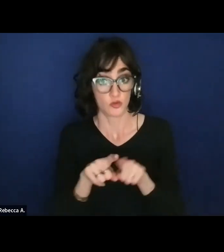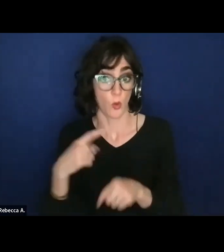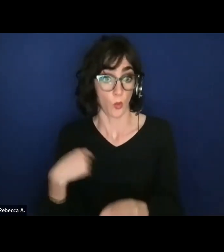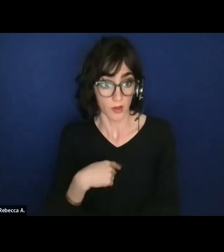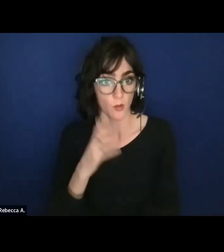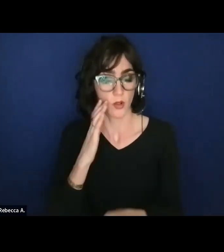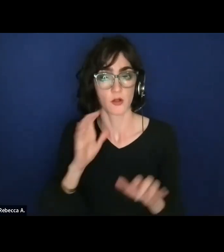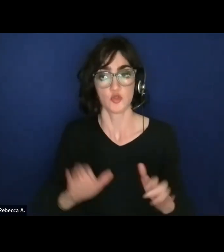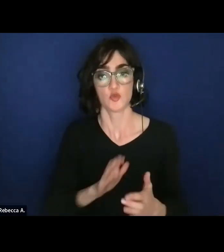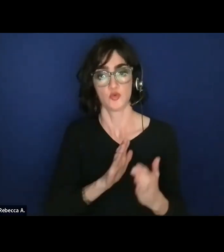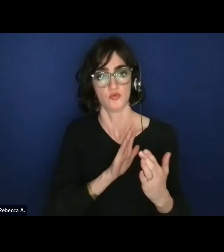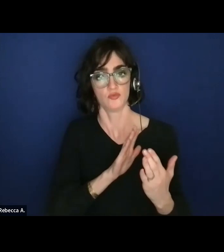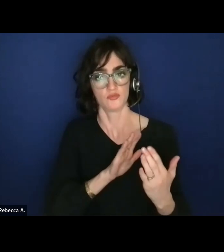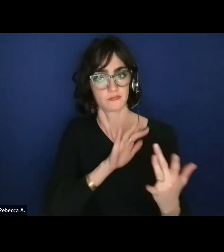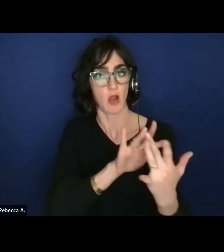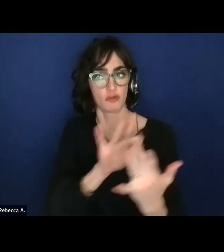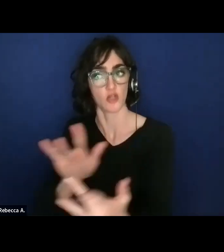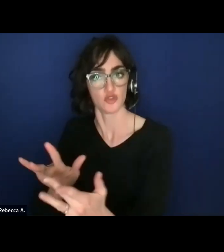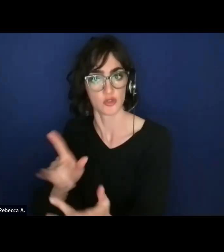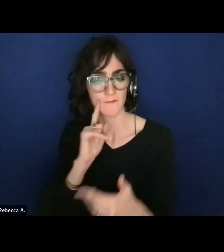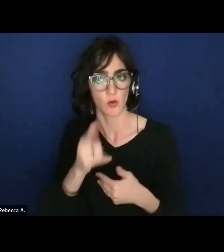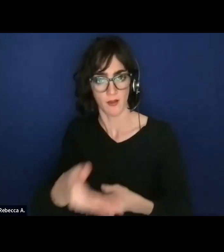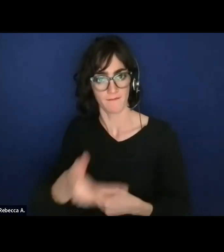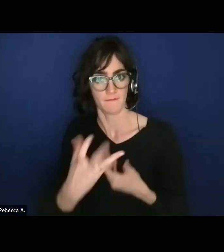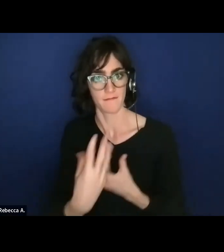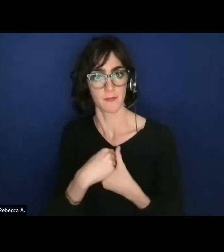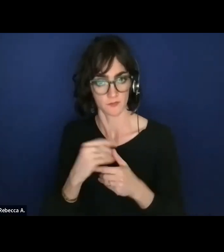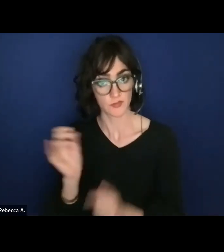to individuals to invite you to engage. So any